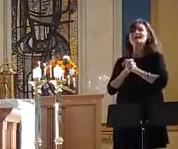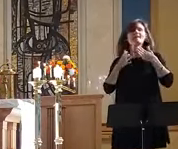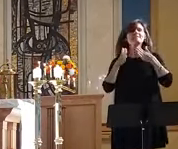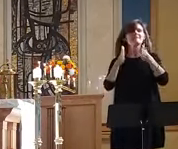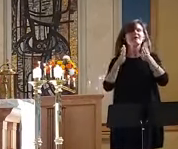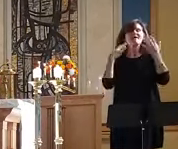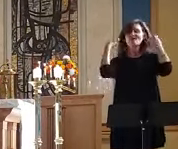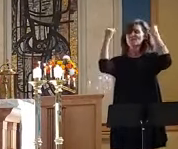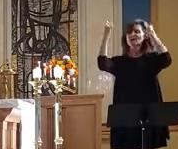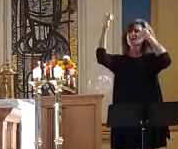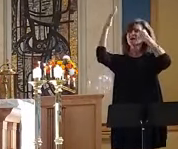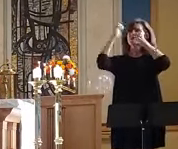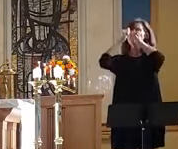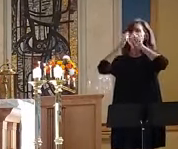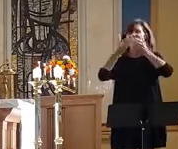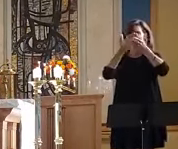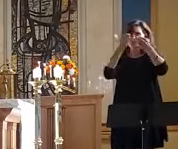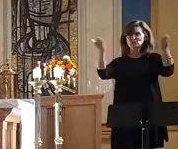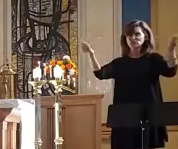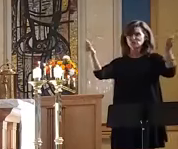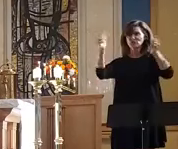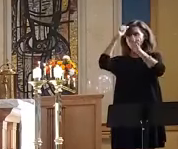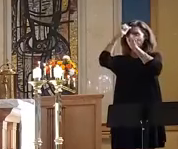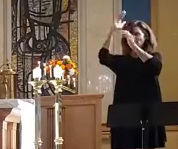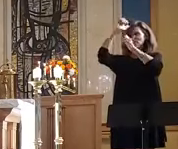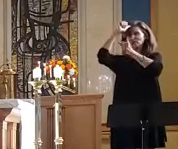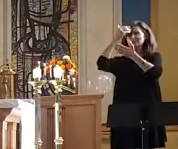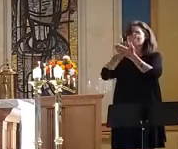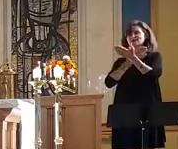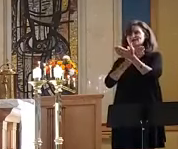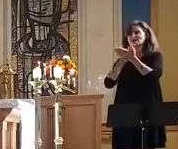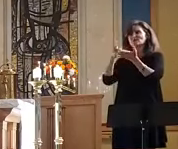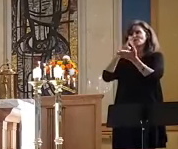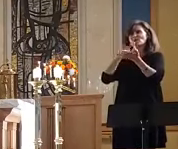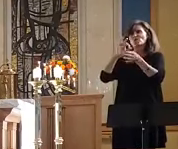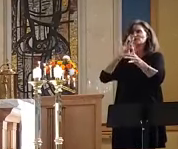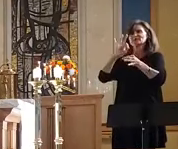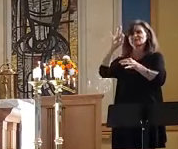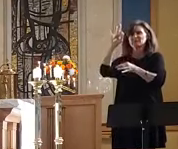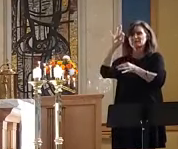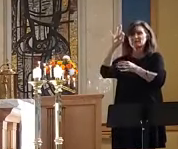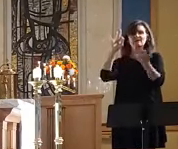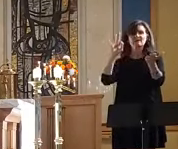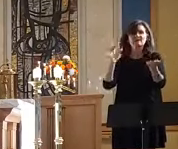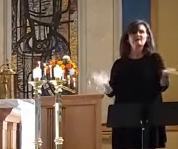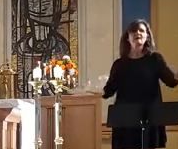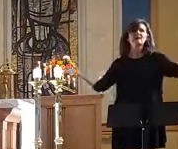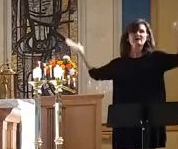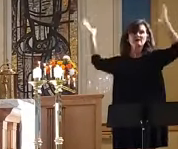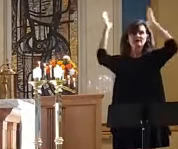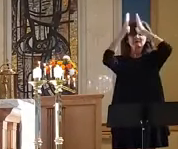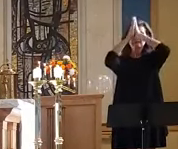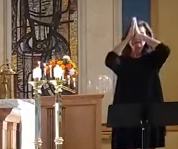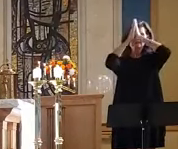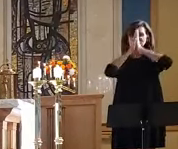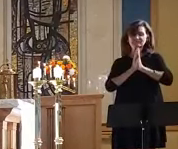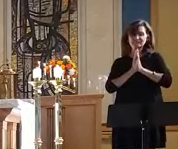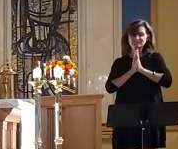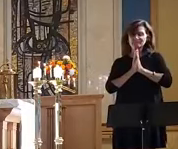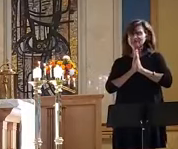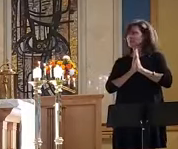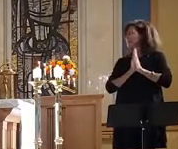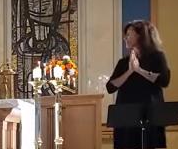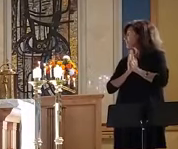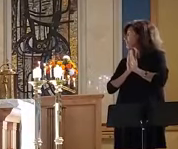May Almighty God bless you, the Father, and the Son, and the Holy Spirit. Amen. Go